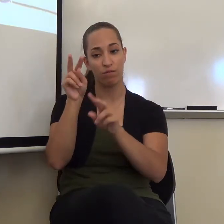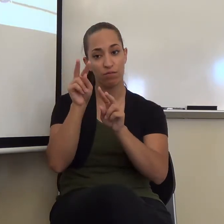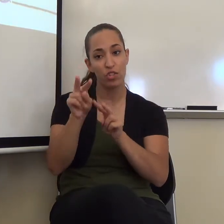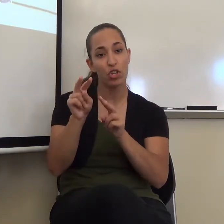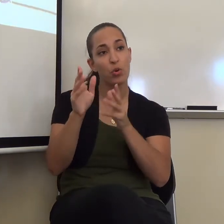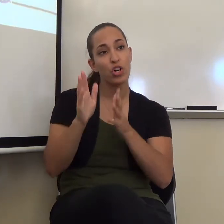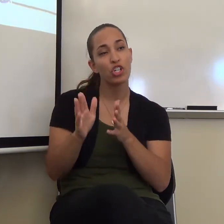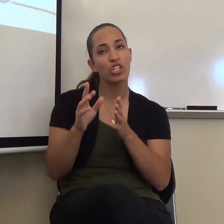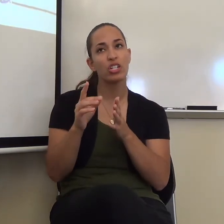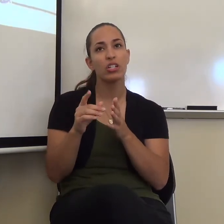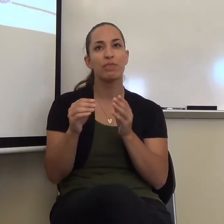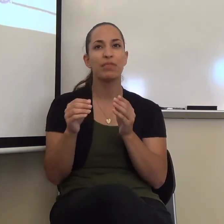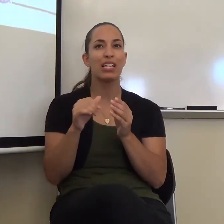is more realistic.